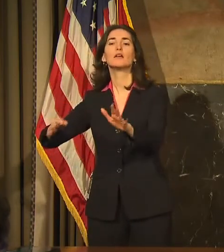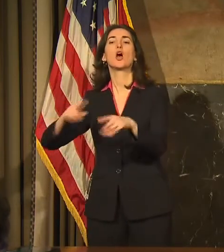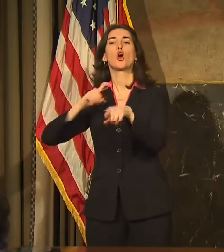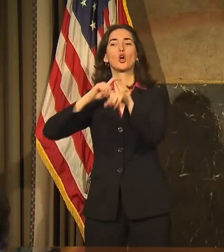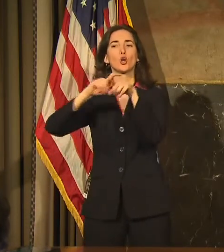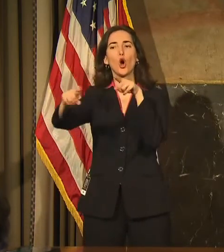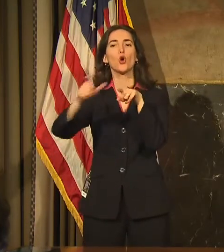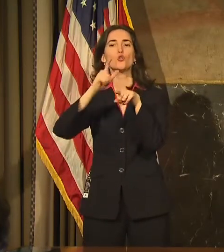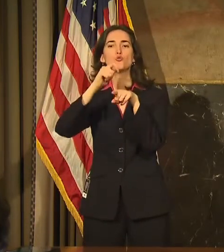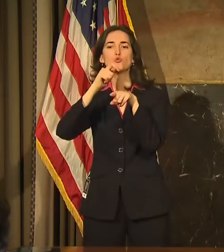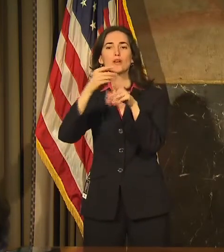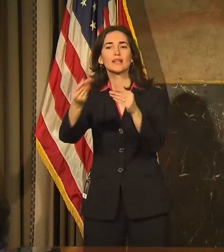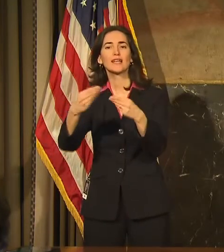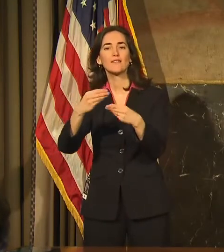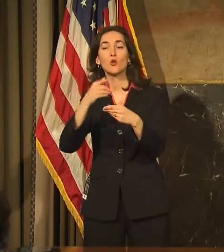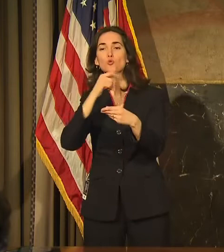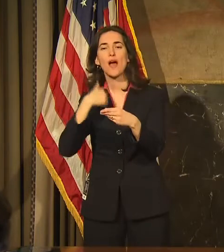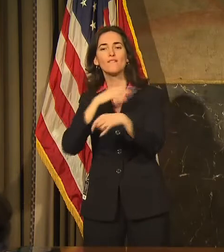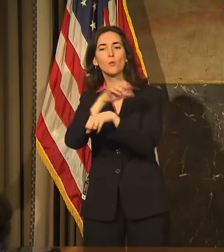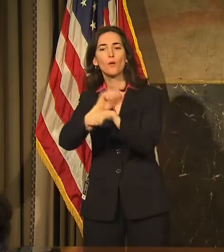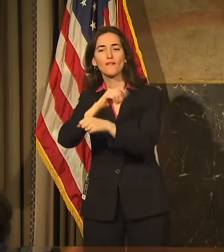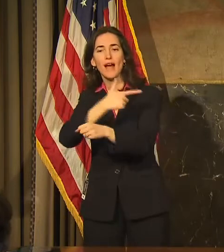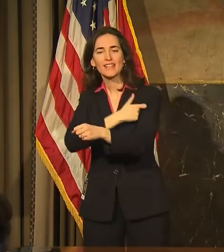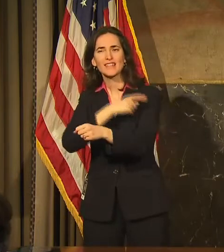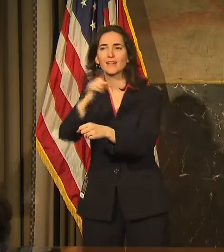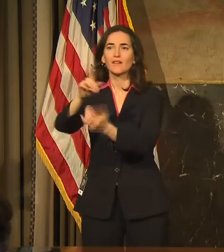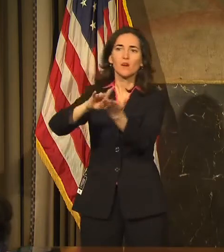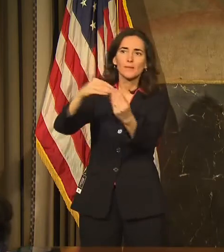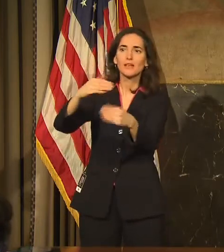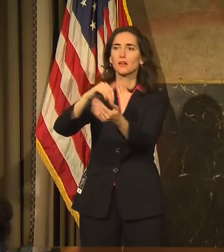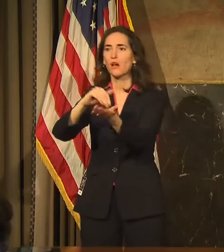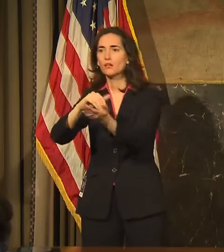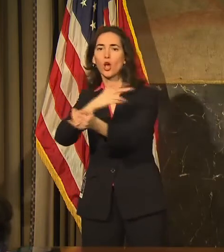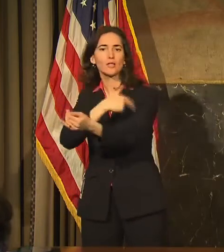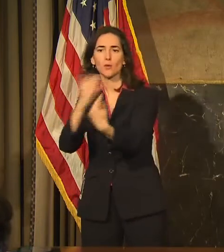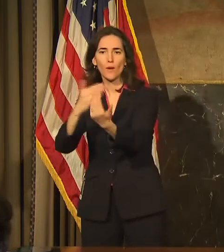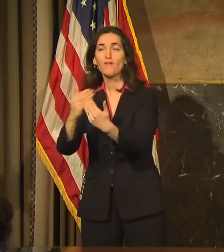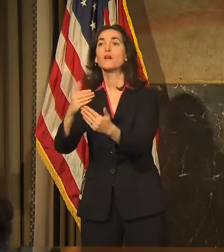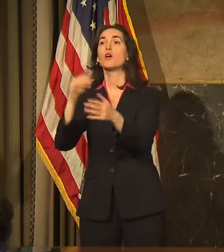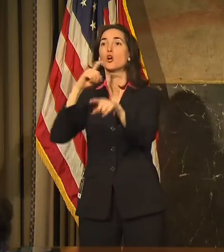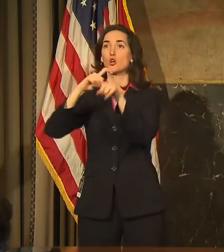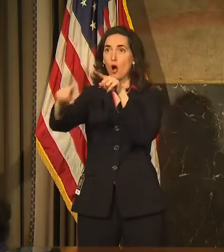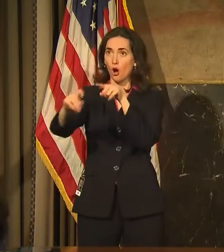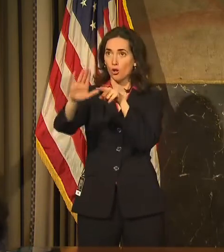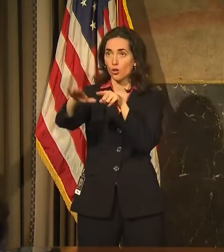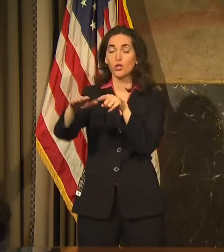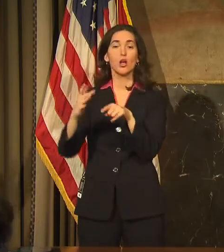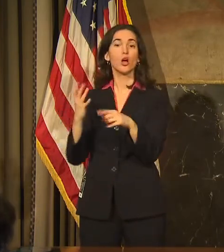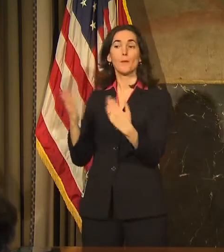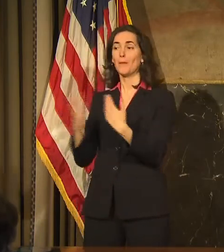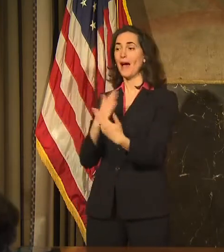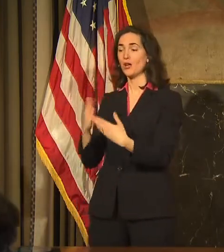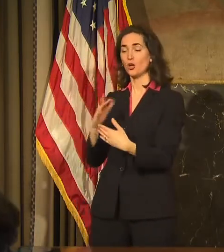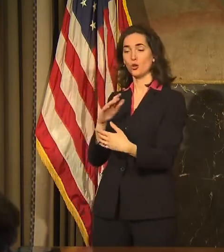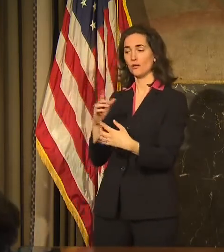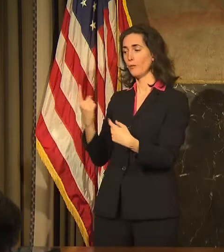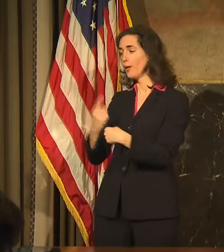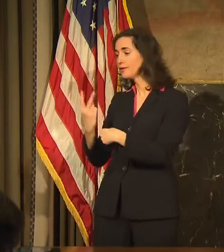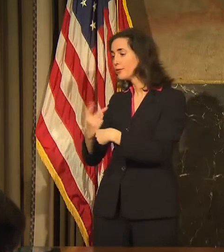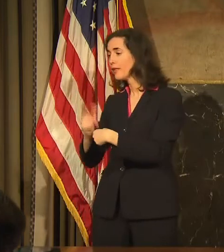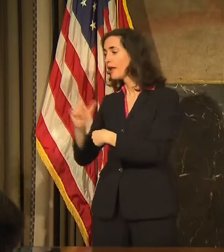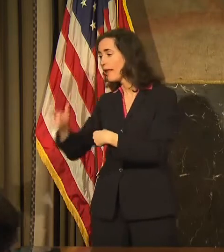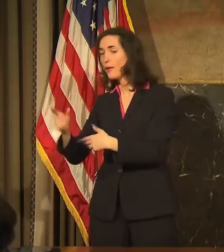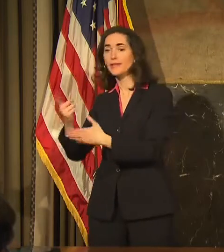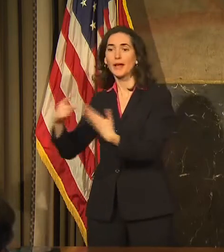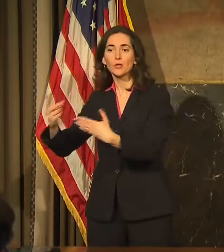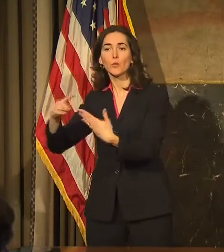vaccine provider, get it rescheduled. It is still beneficial to take that second dose, even if it's days or even a week or 2 later than